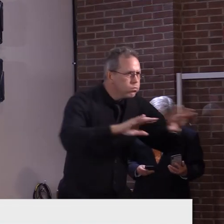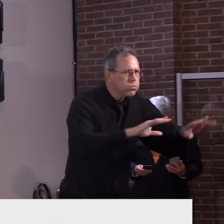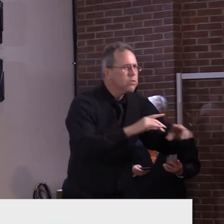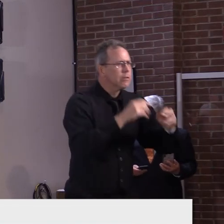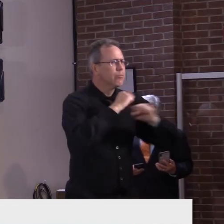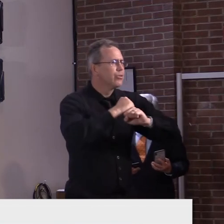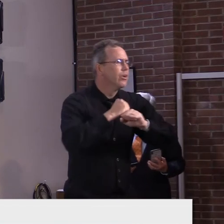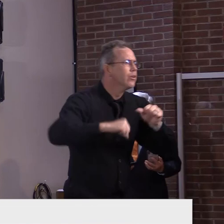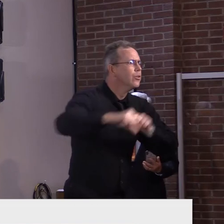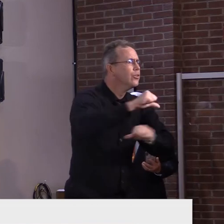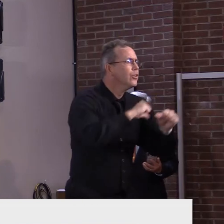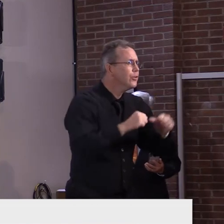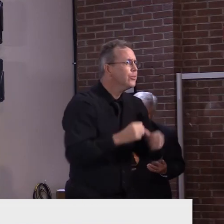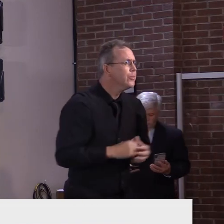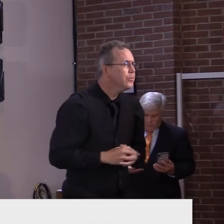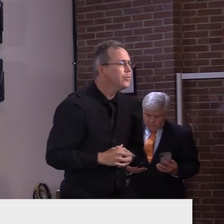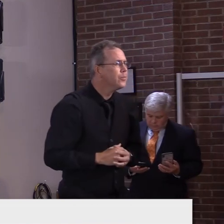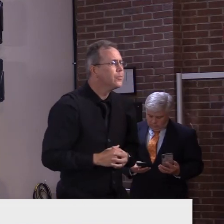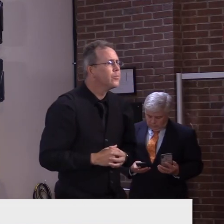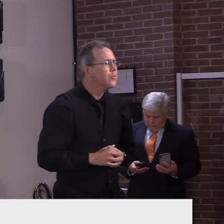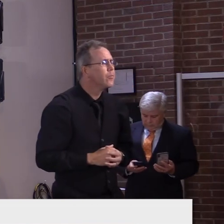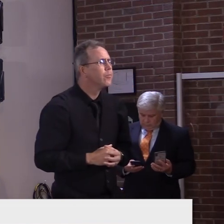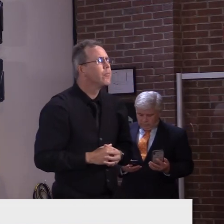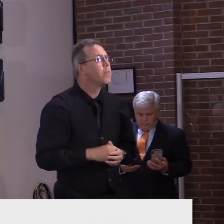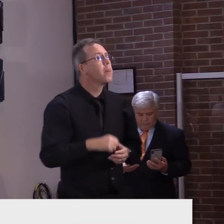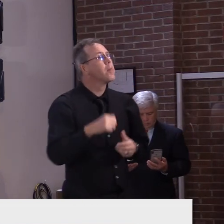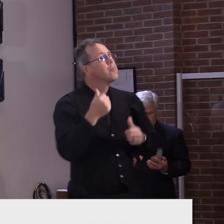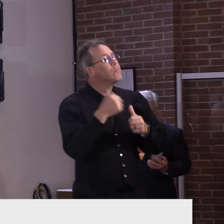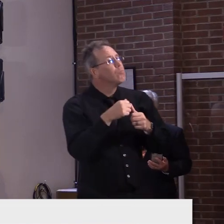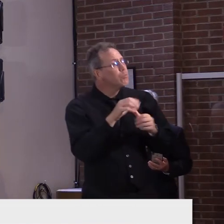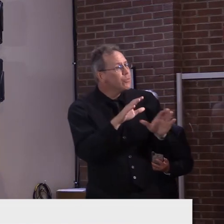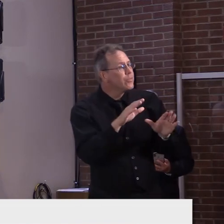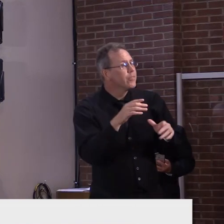slope of our curve of increase in cases is